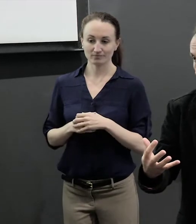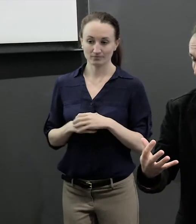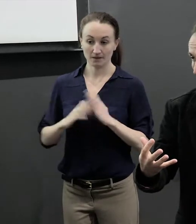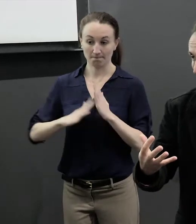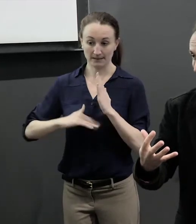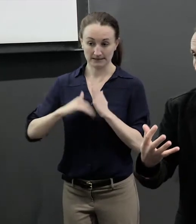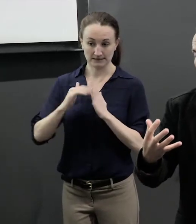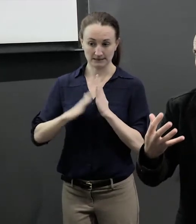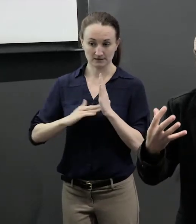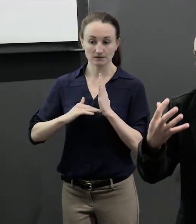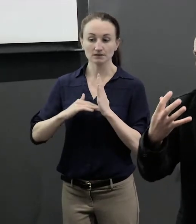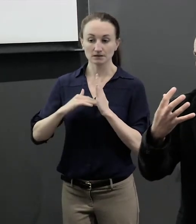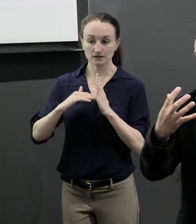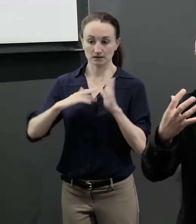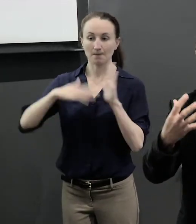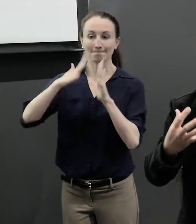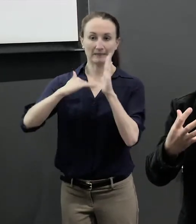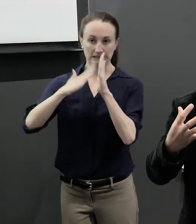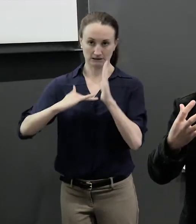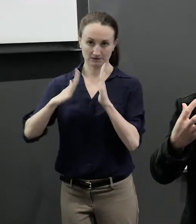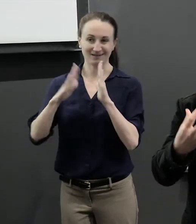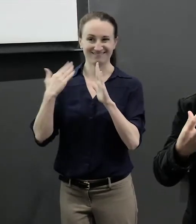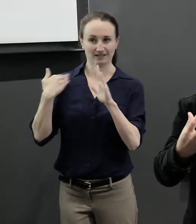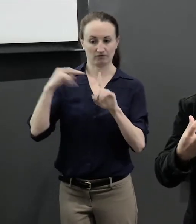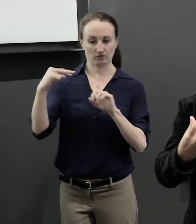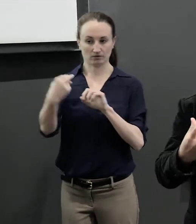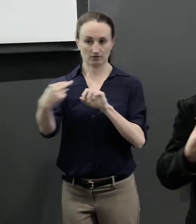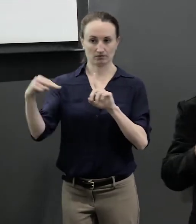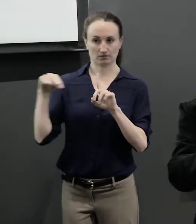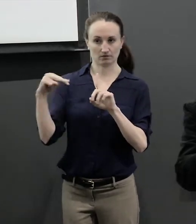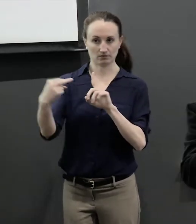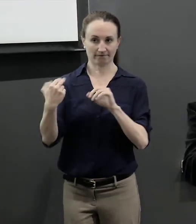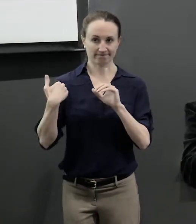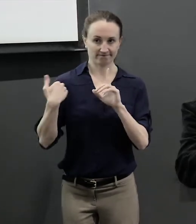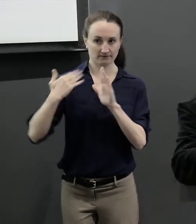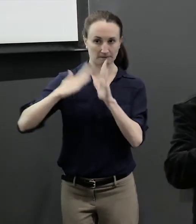painting. And you need to understand,